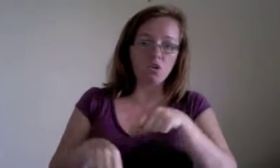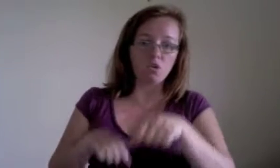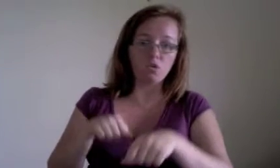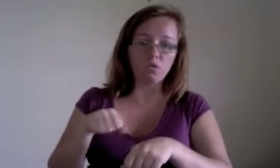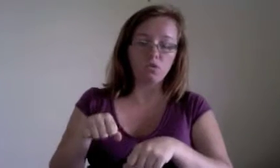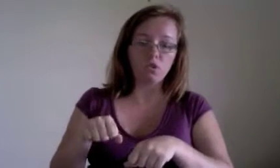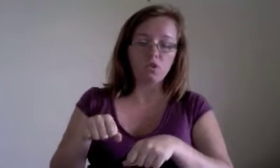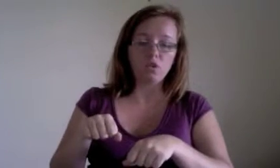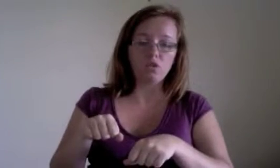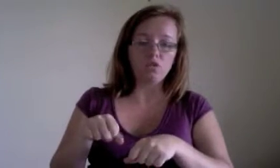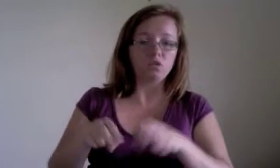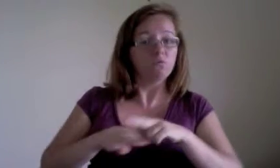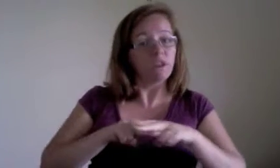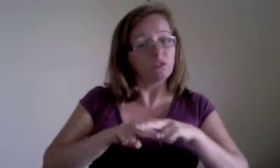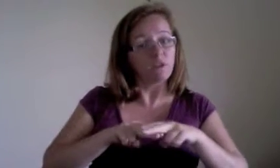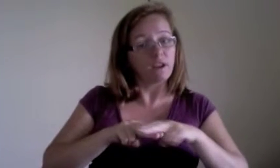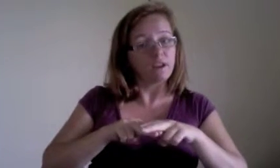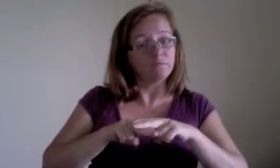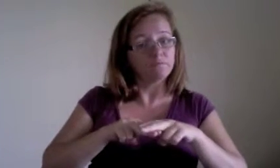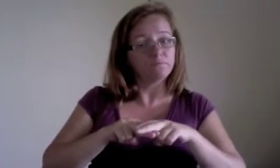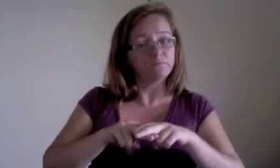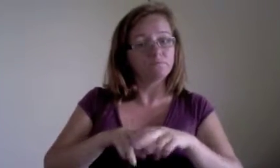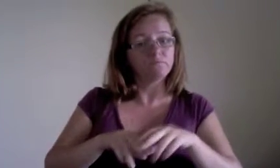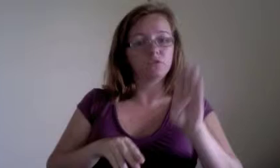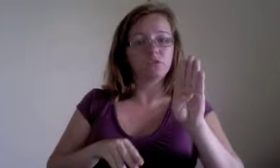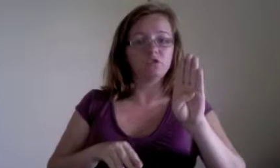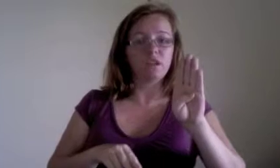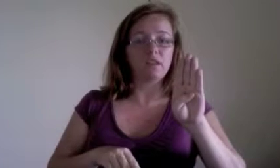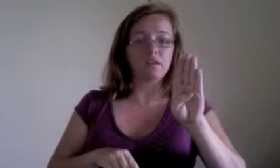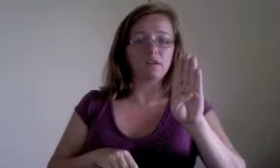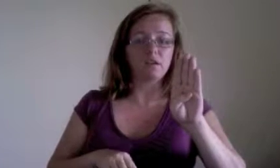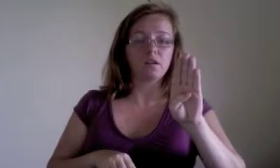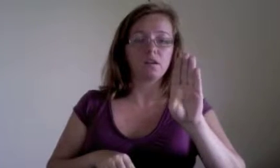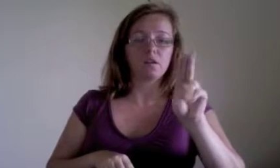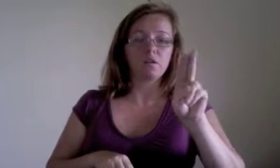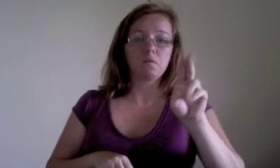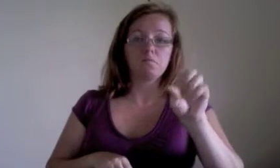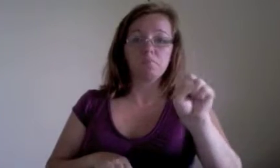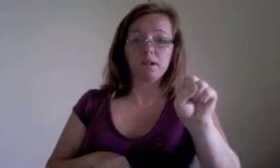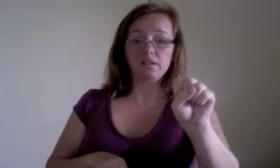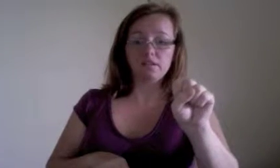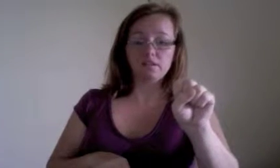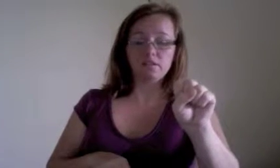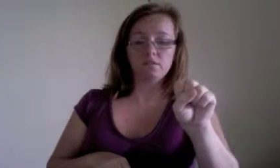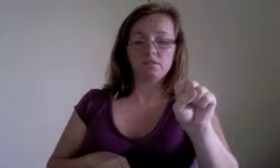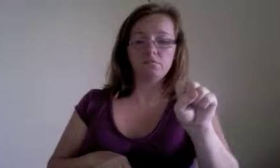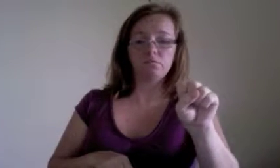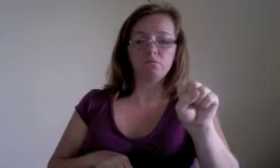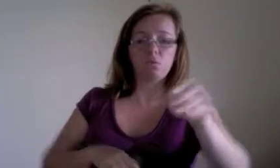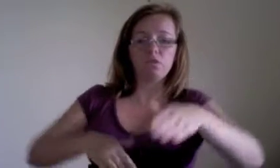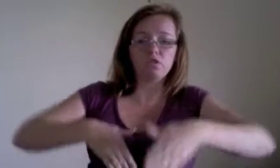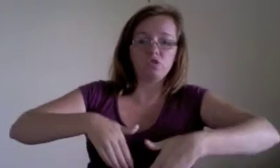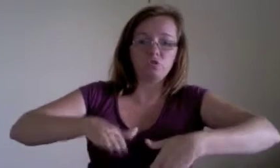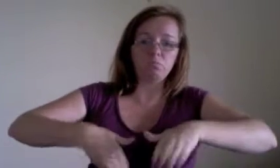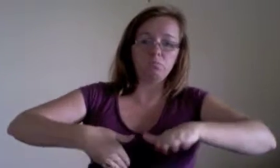bicycle? Did you take a train? Did you take the bus? Or did you